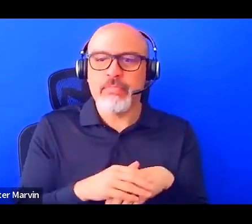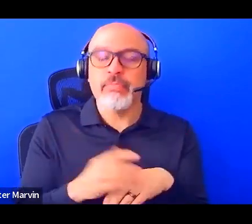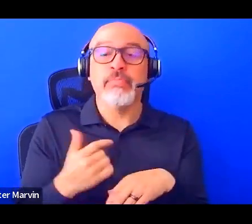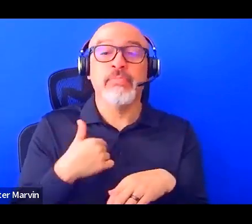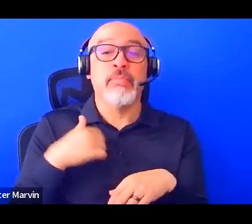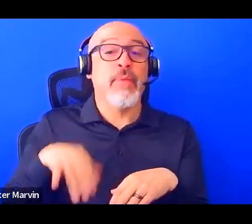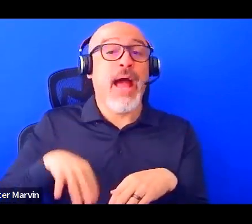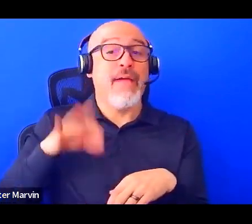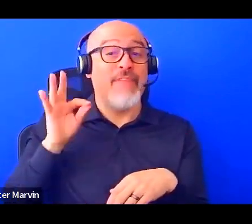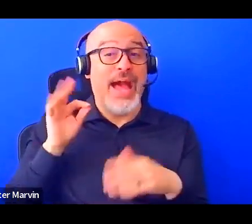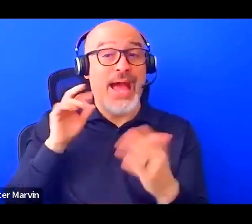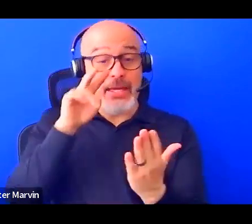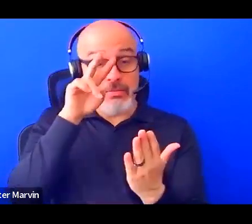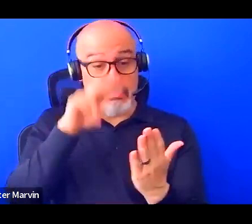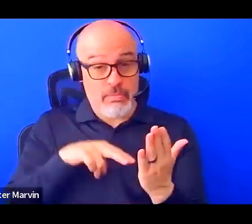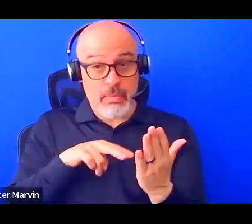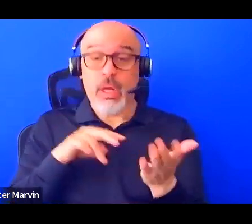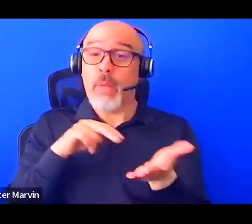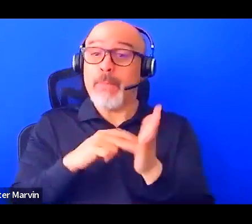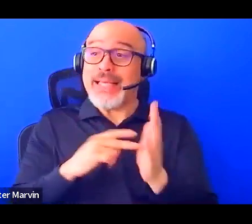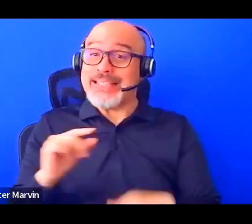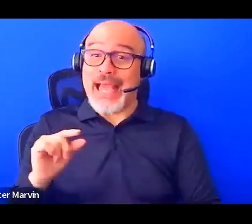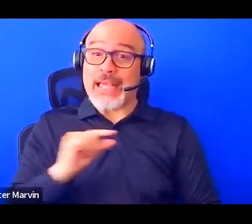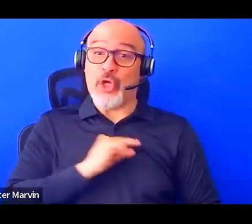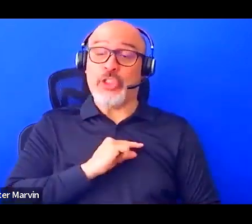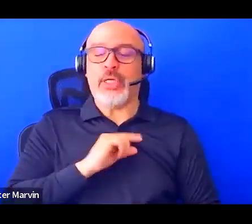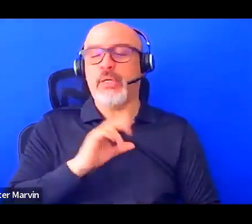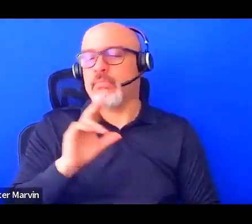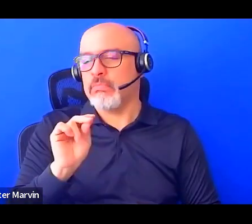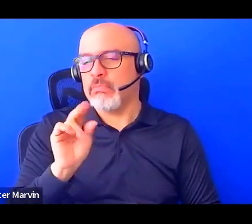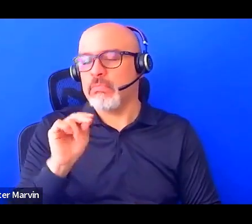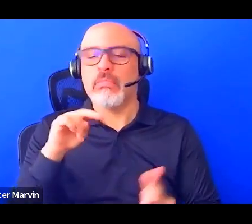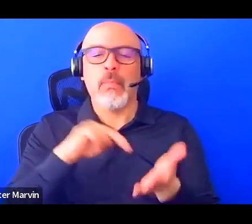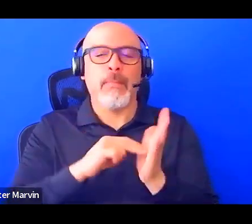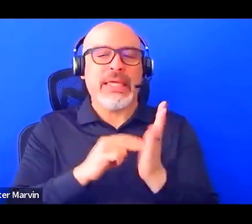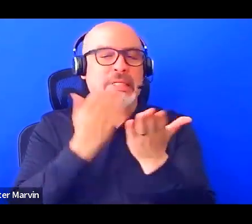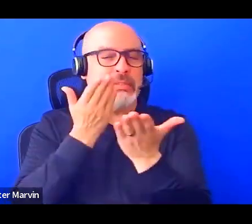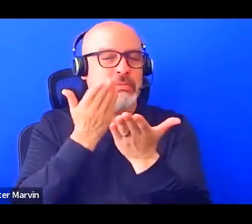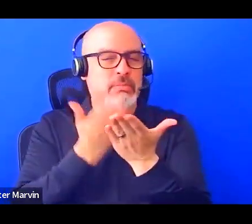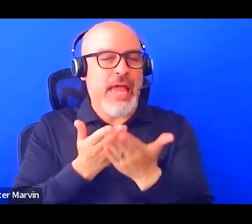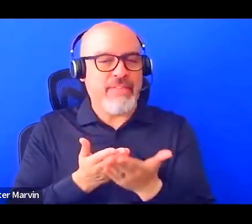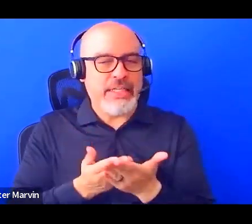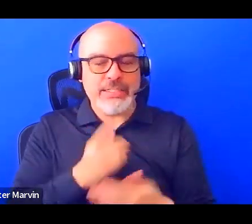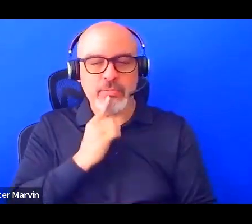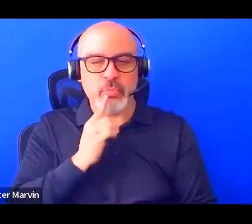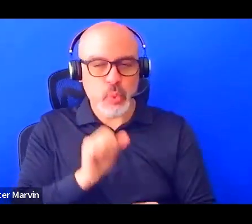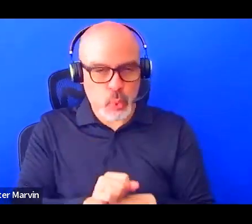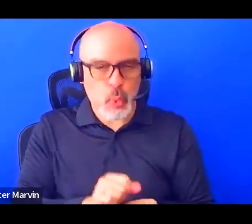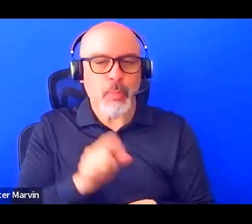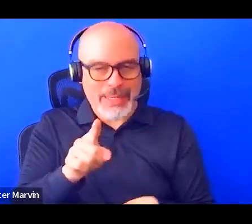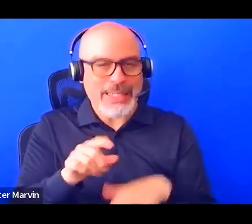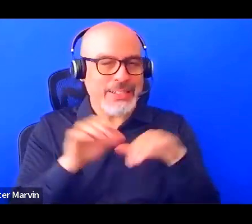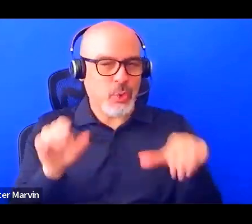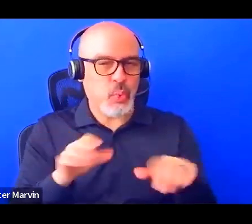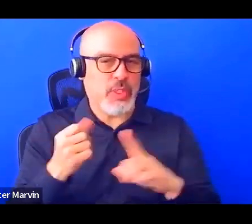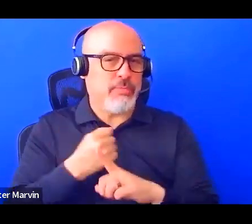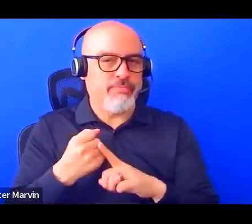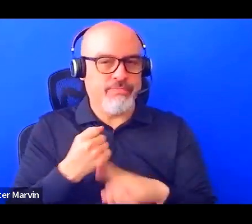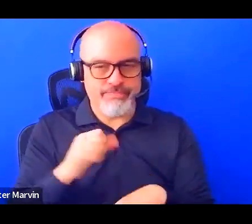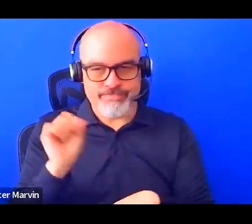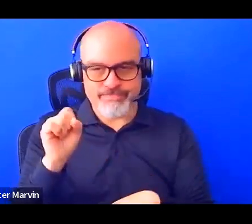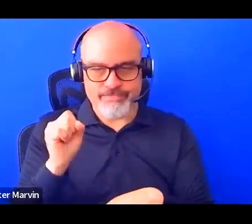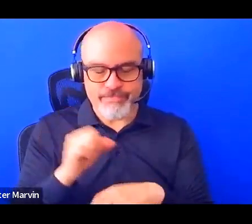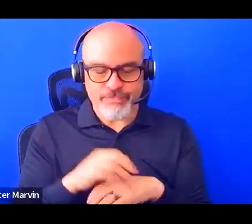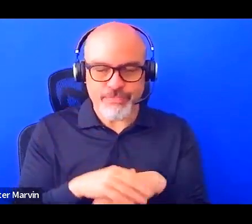probable cause, that does not mean that you're guilty. It means there's some evidence you may have committed the crime that you've been accused of.